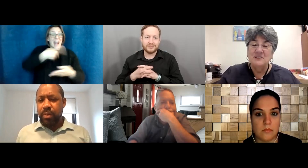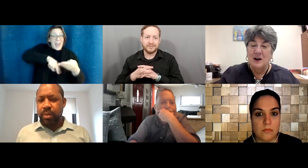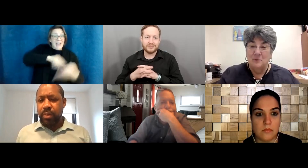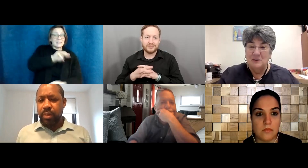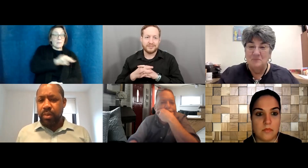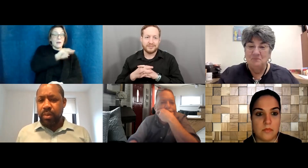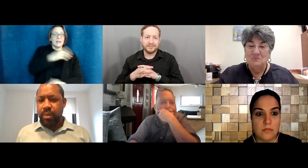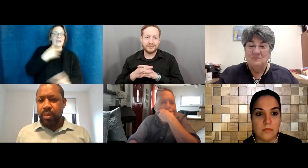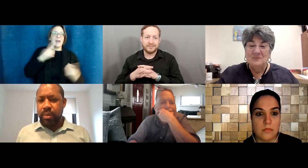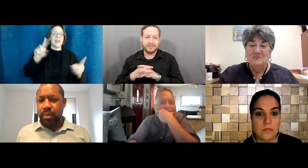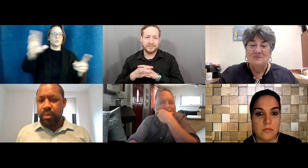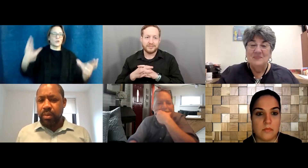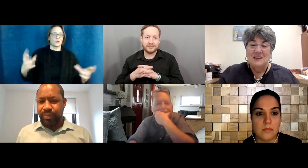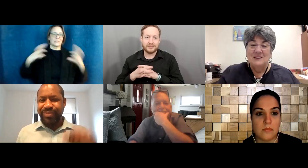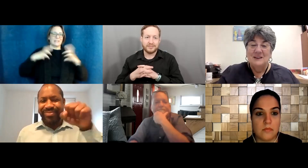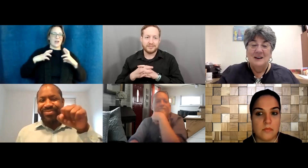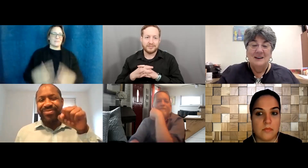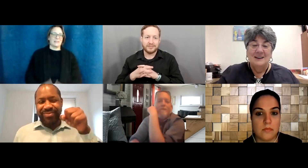her retirement.